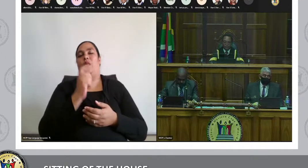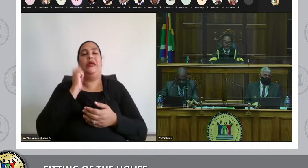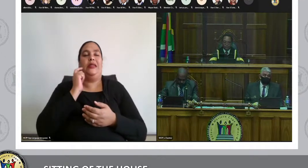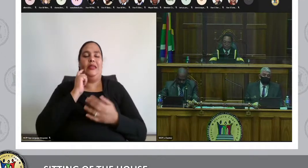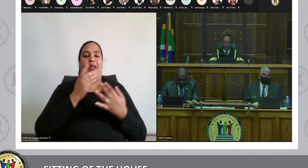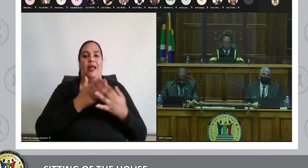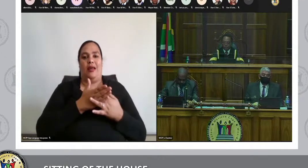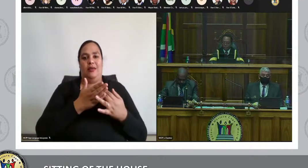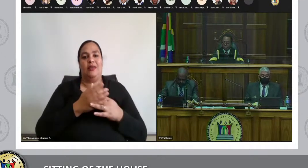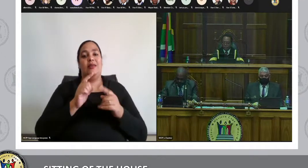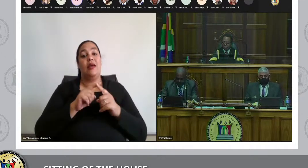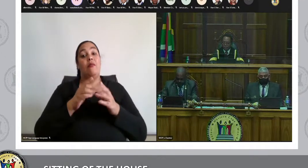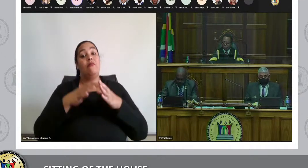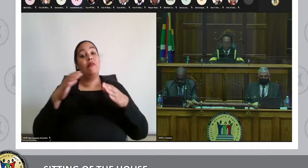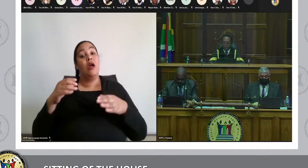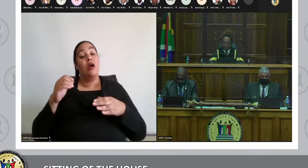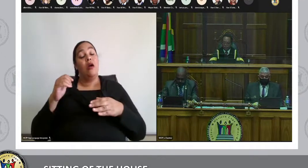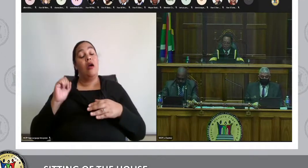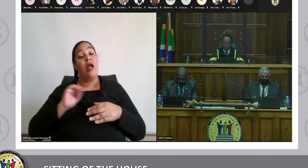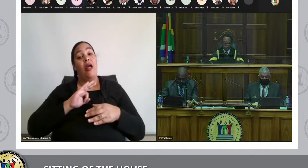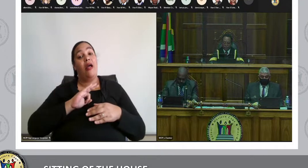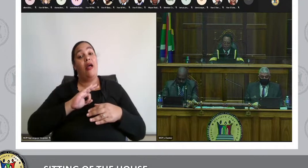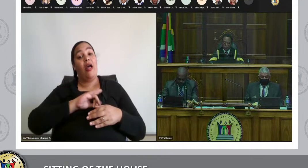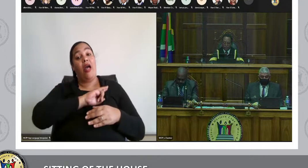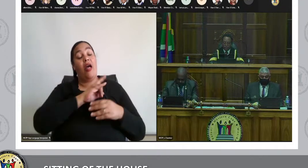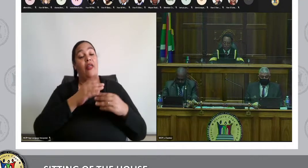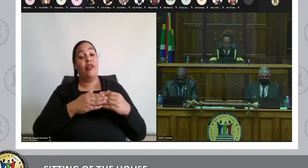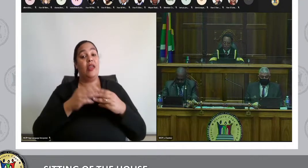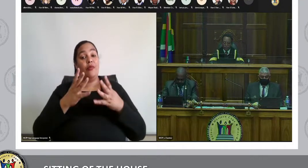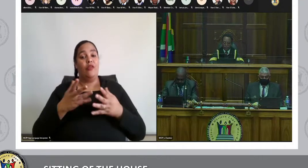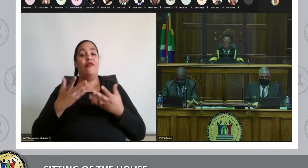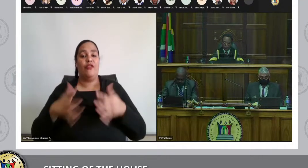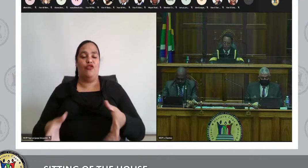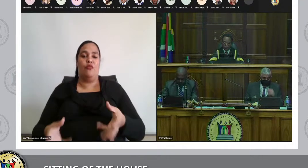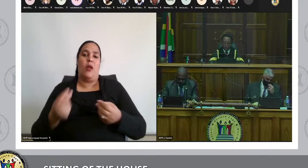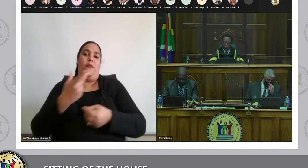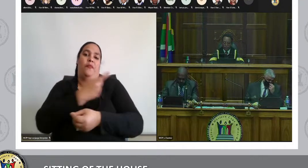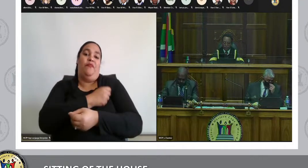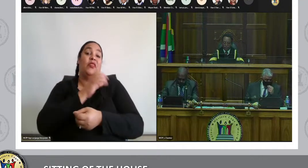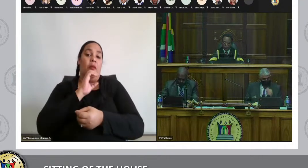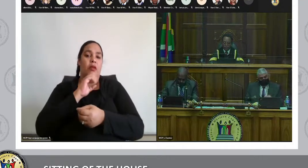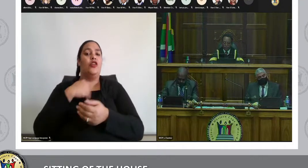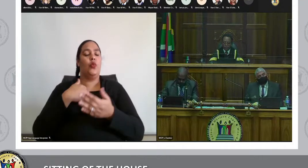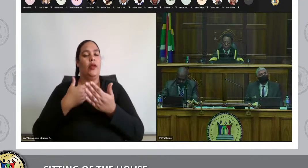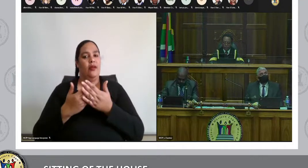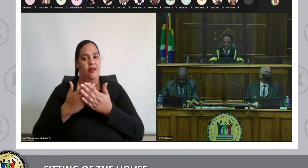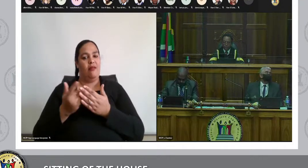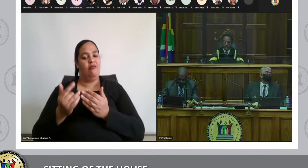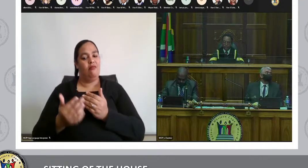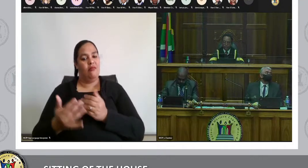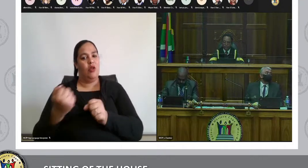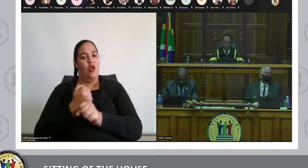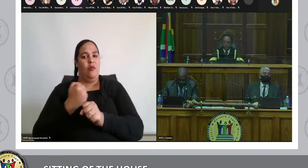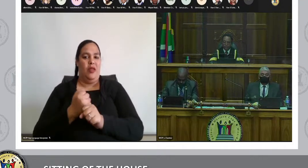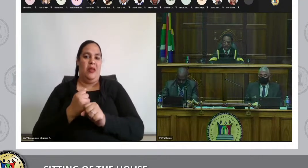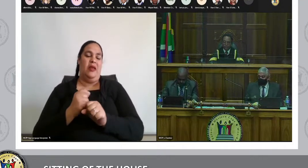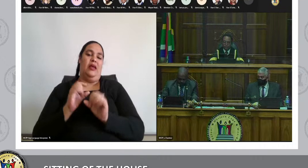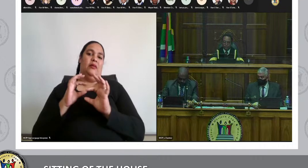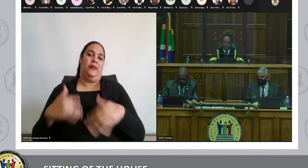proportion of health workers have already vaccinated. Speaker, this means that we should be able to operate at a